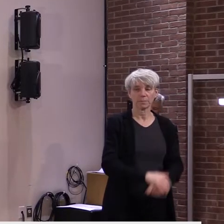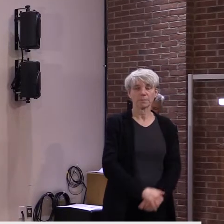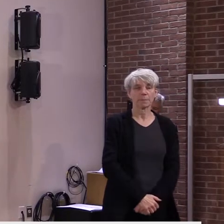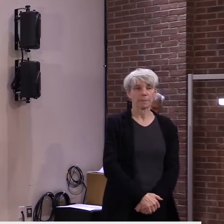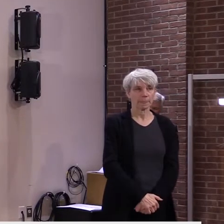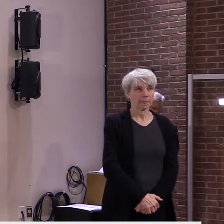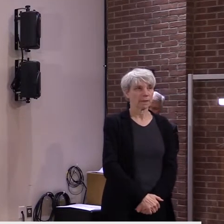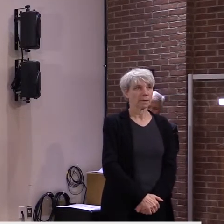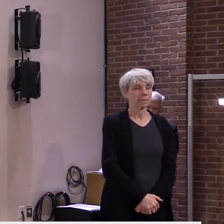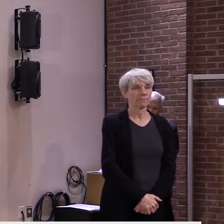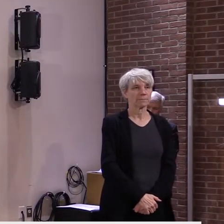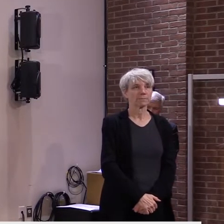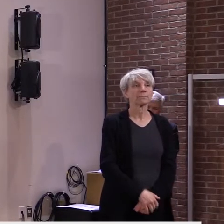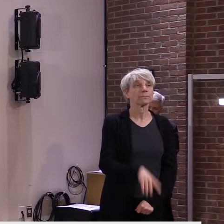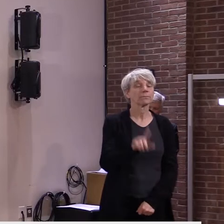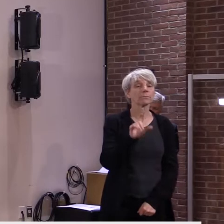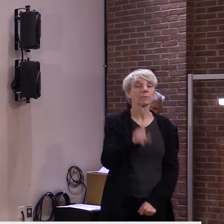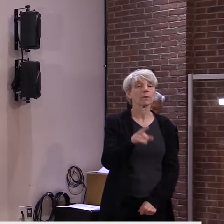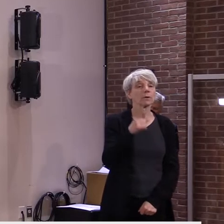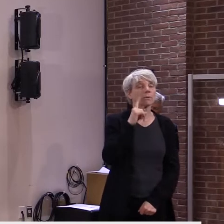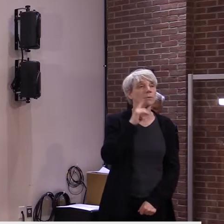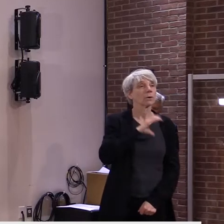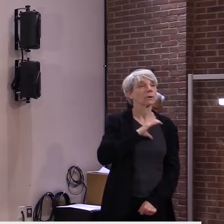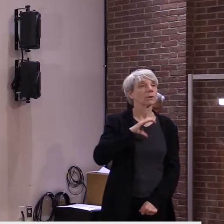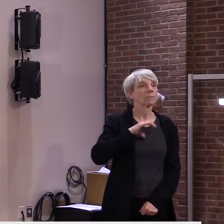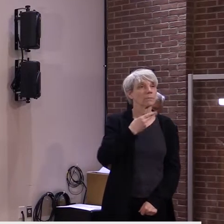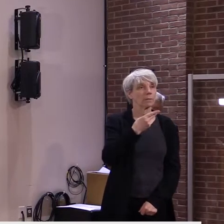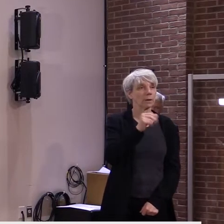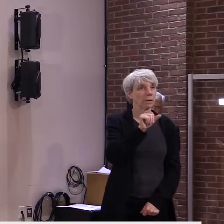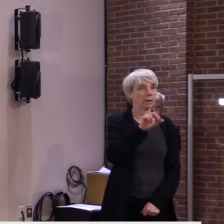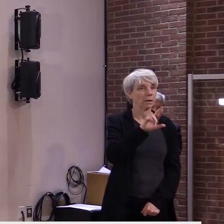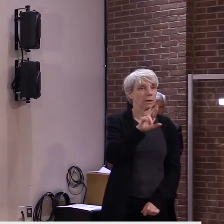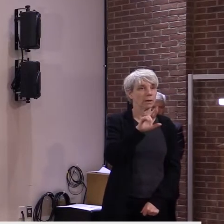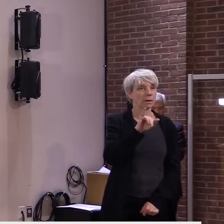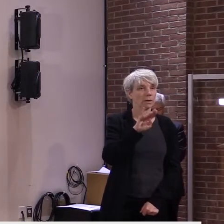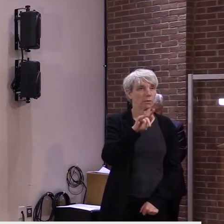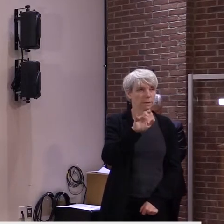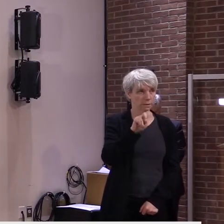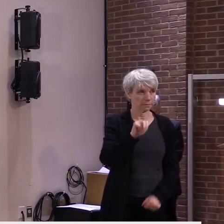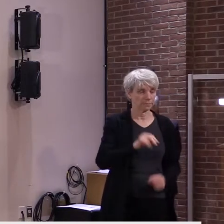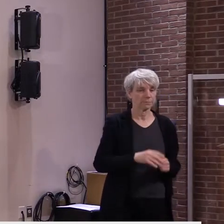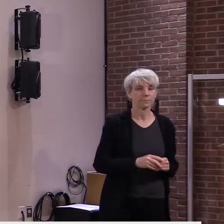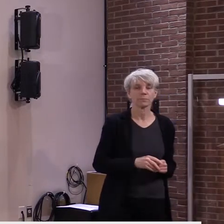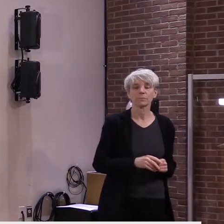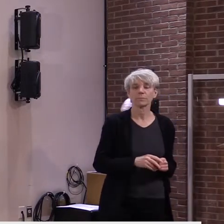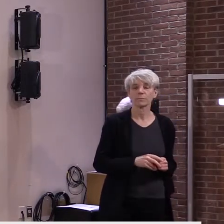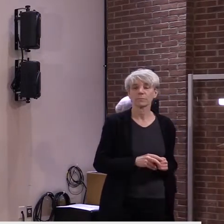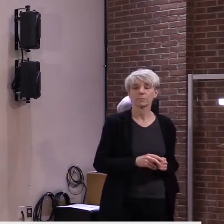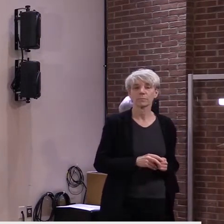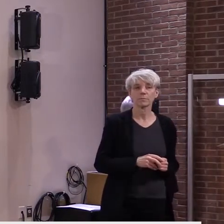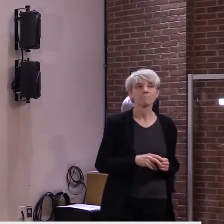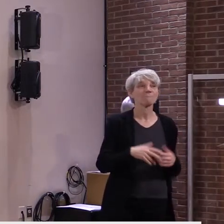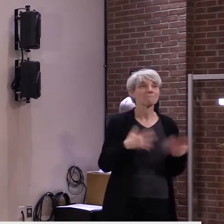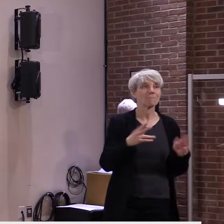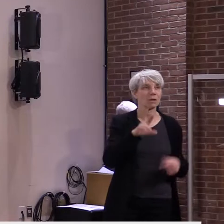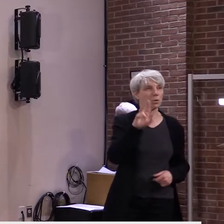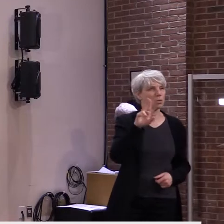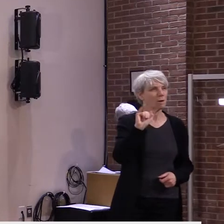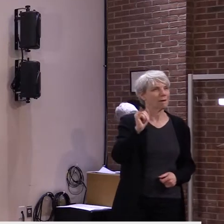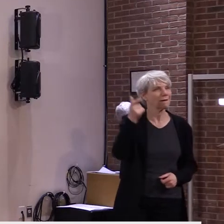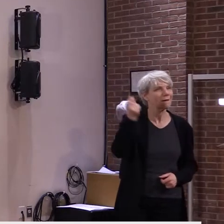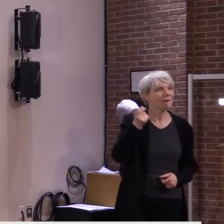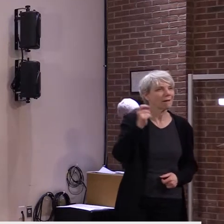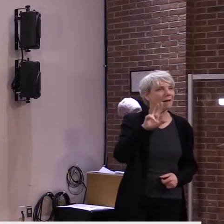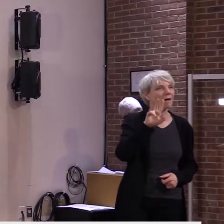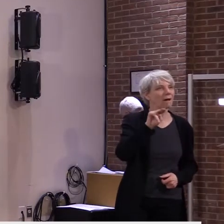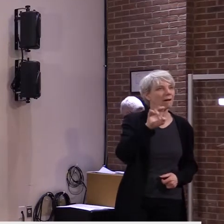Thank you, Jason. I have a question for Commissioner Harrington about the unemployment insurance situation. And do you